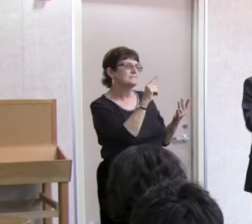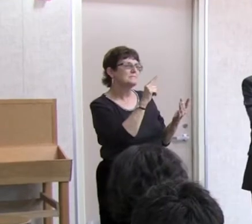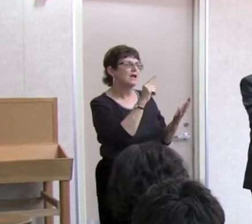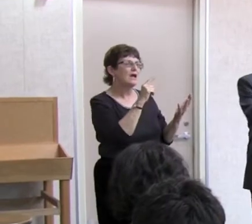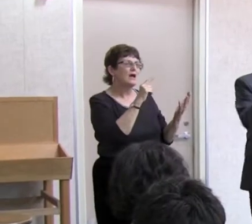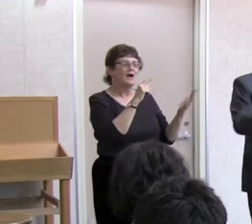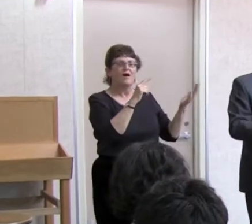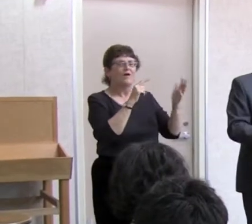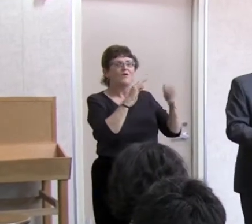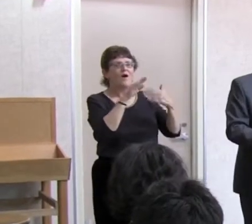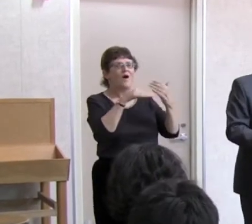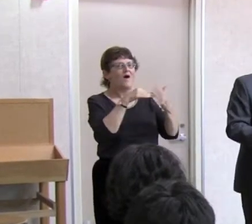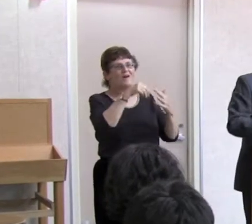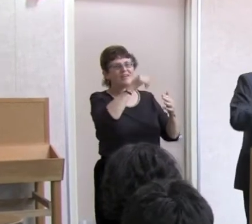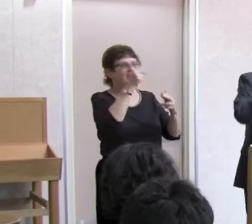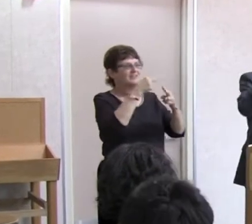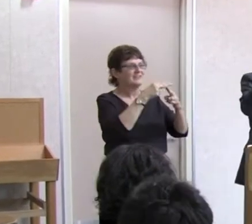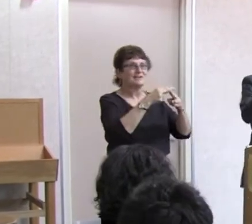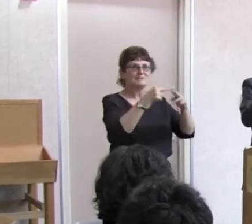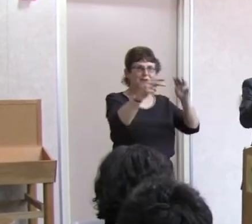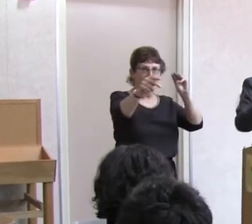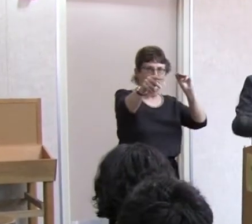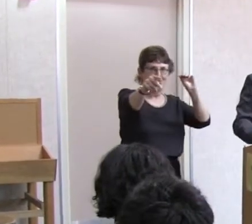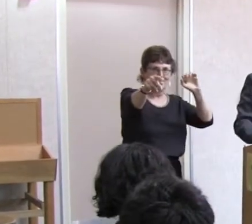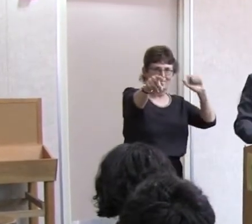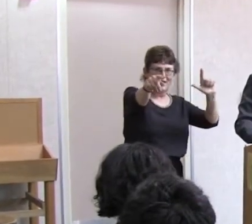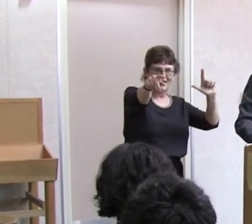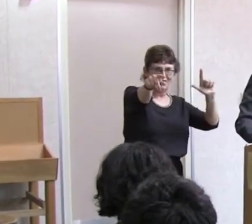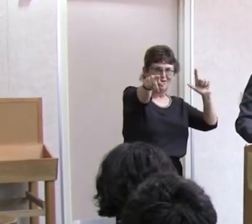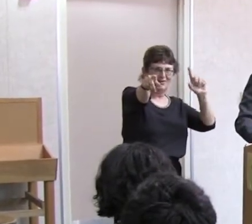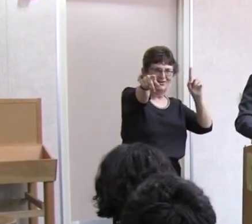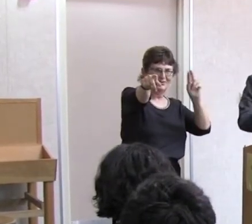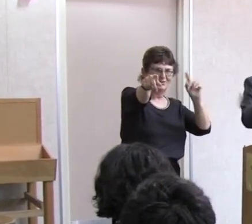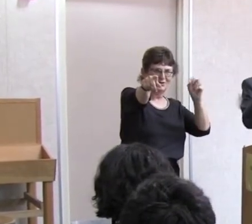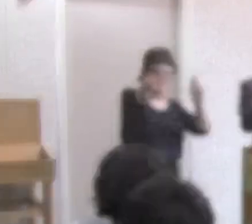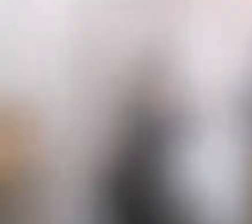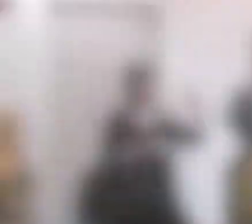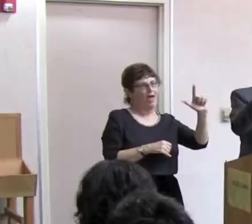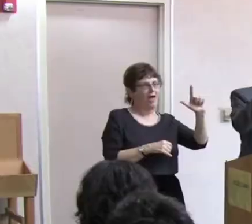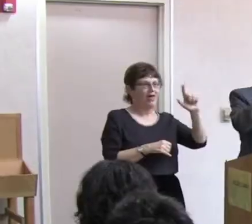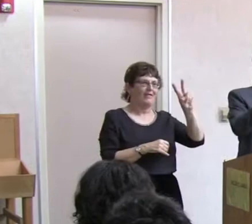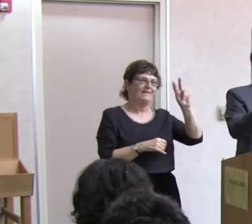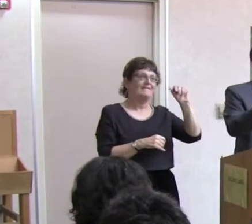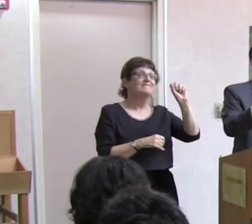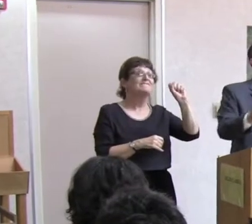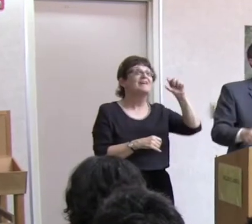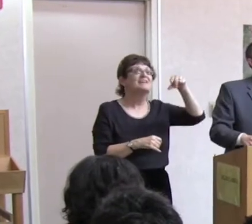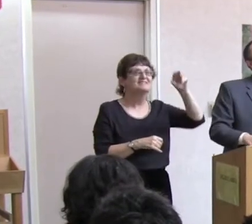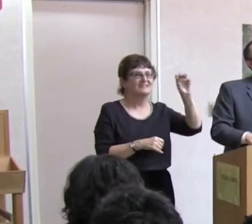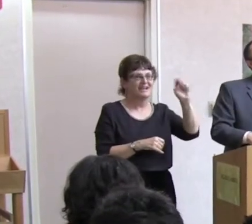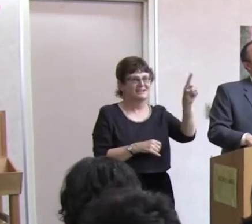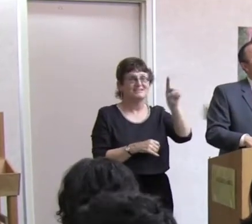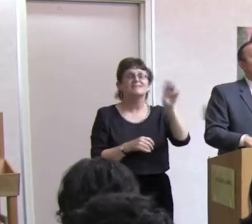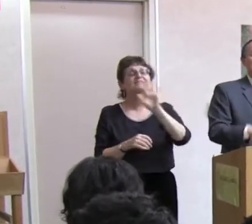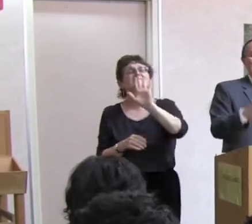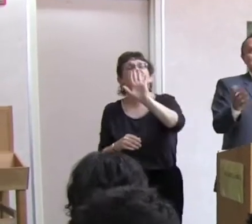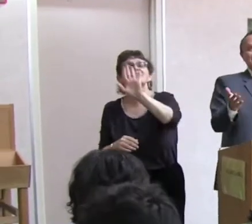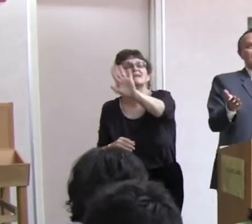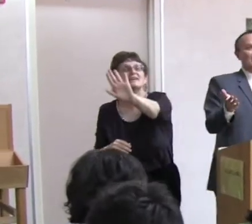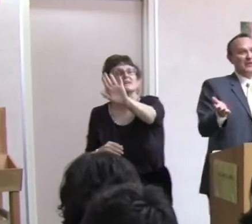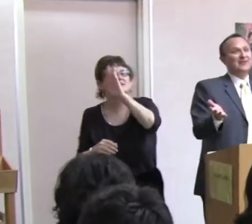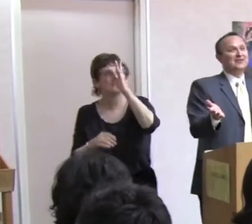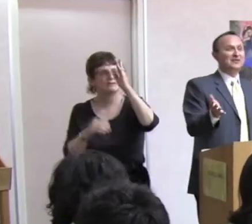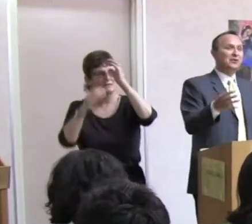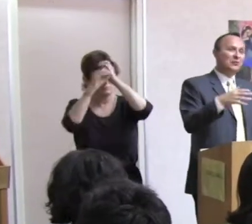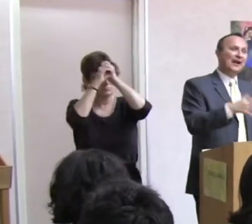all the aliases that he goes under, Michael Dergar. He also goes under Mr. V. His vision and